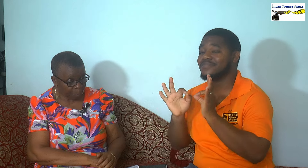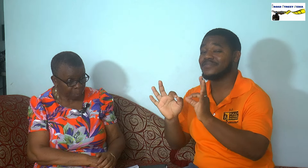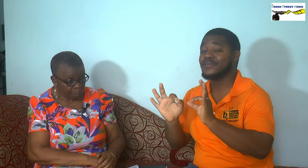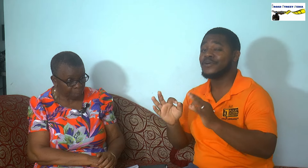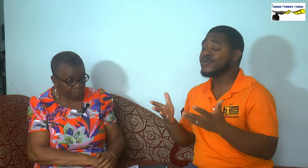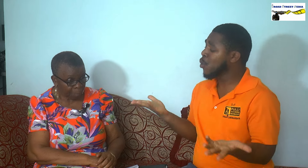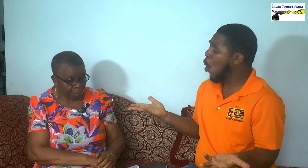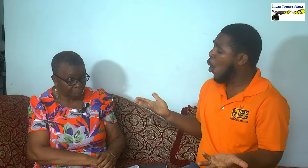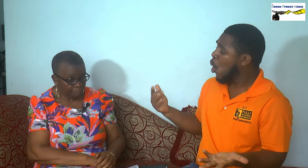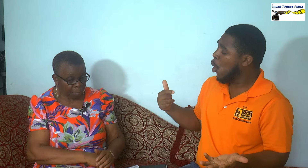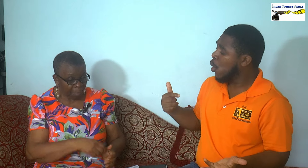Great.